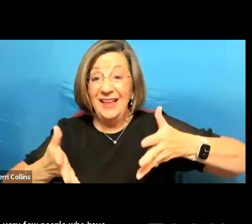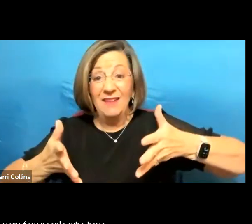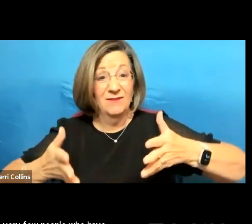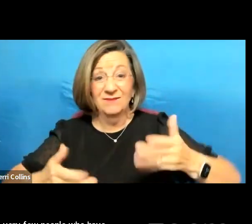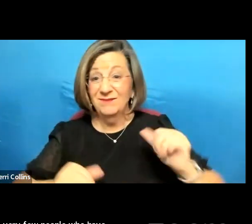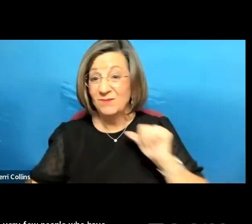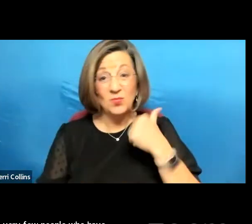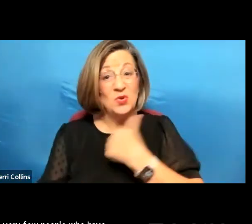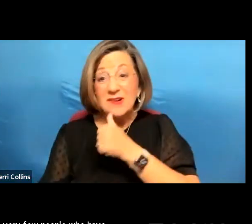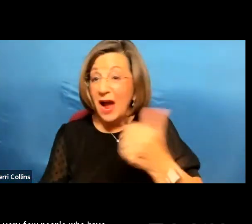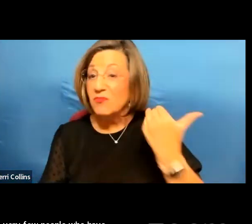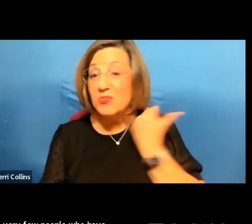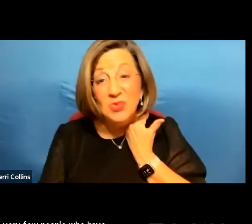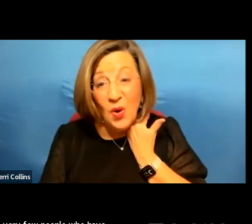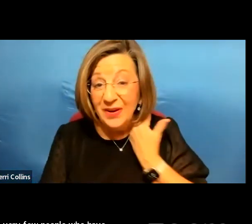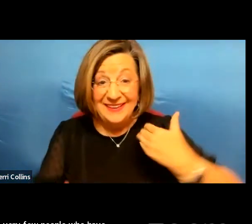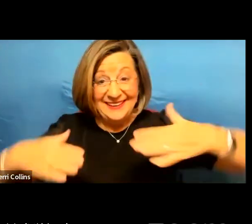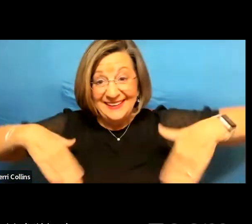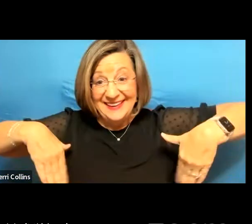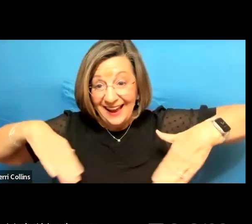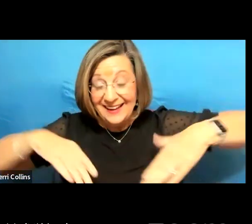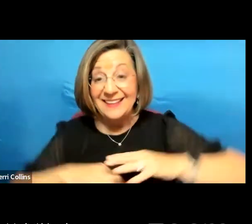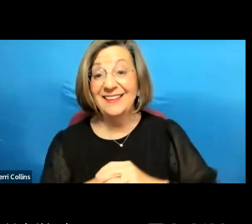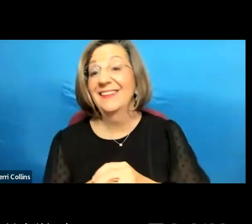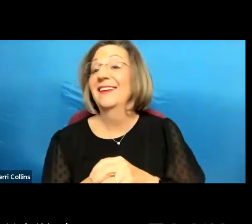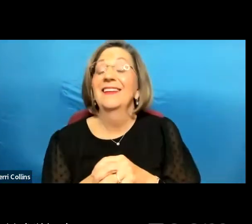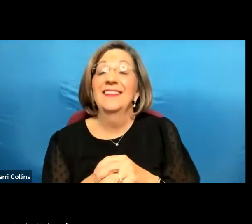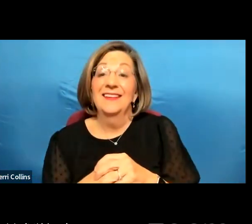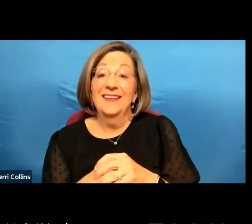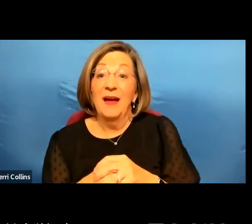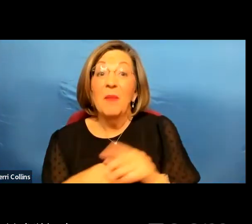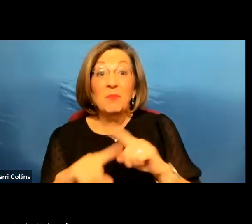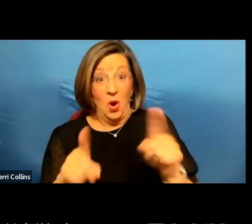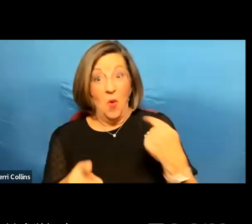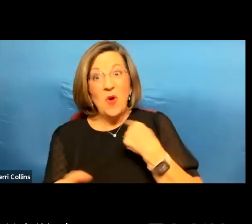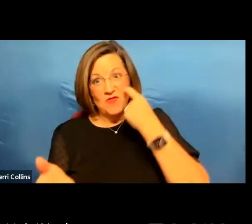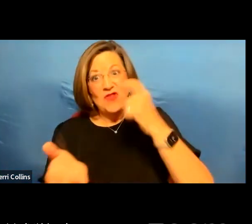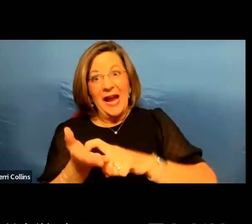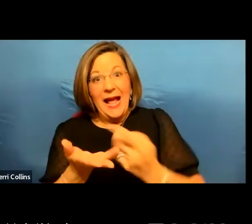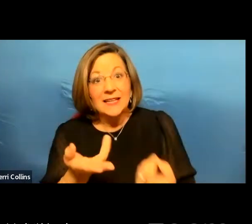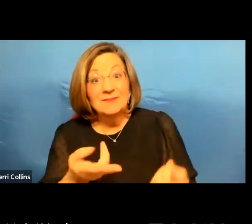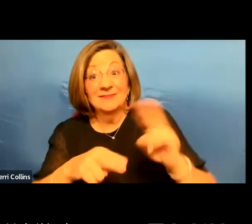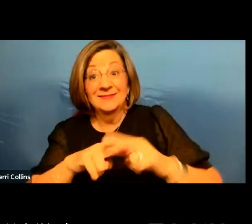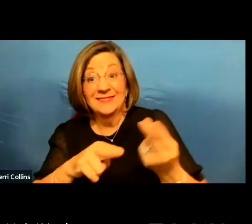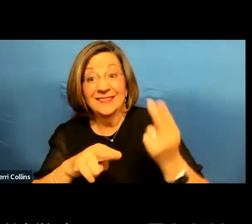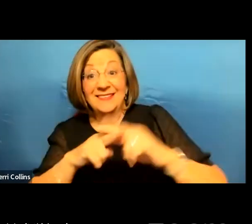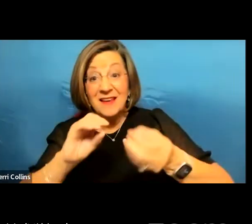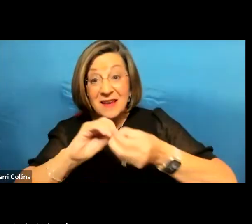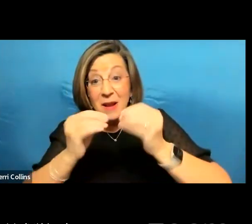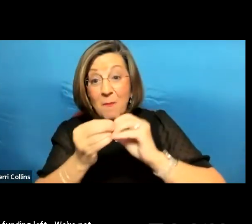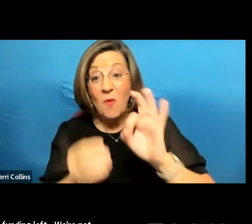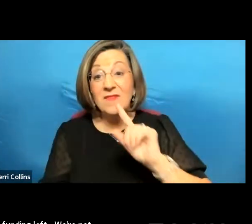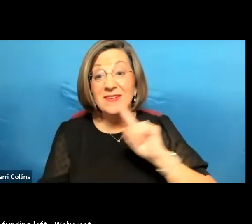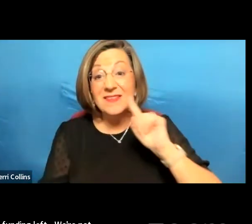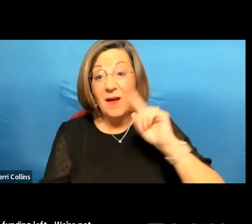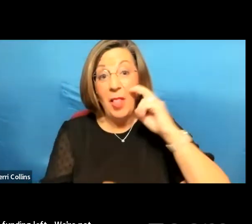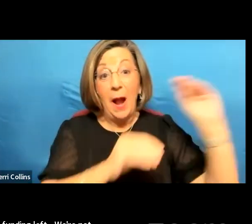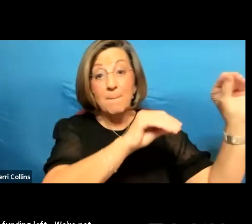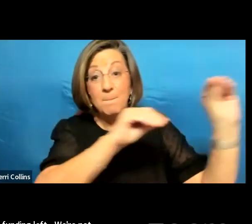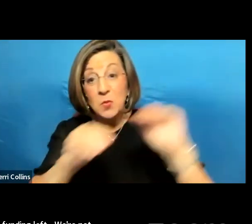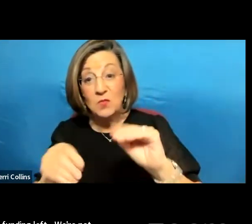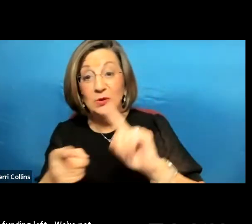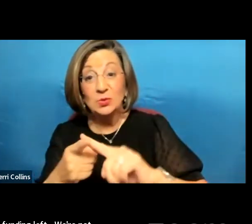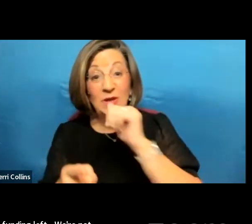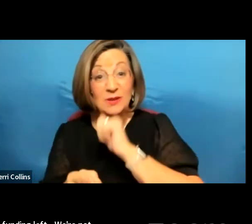The funding is there. We still have plenty of funding left. We're not broke yet. However, we do recognize